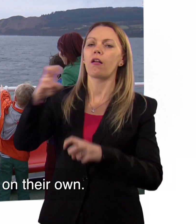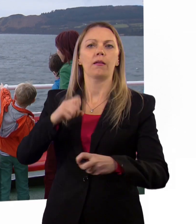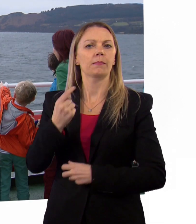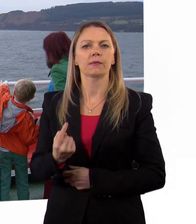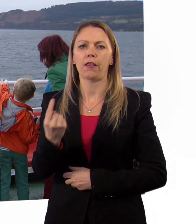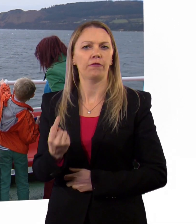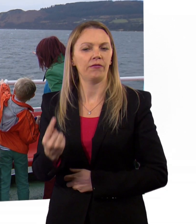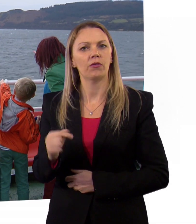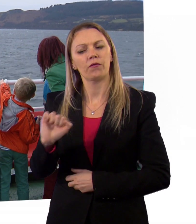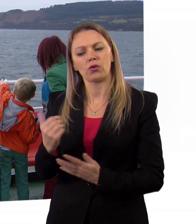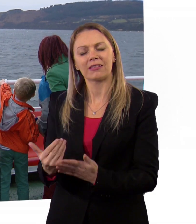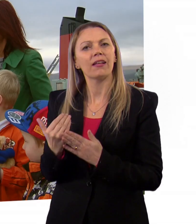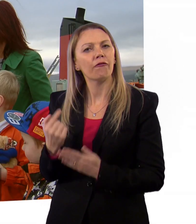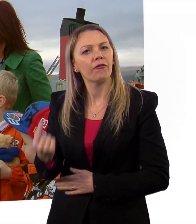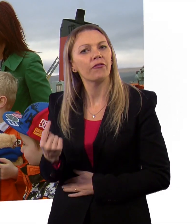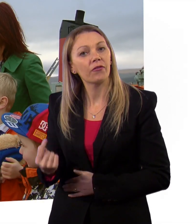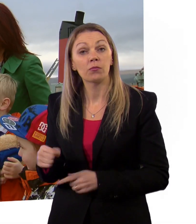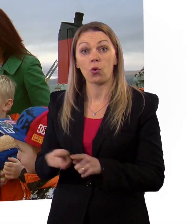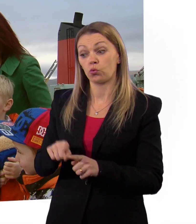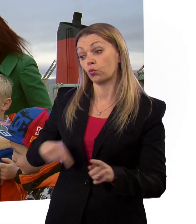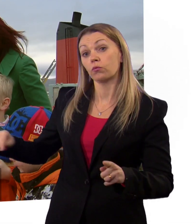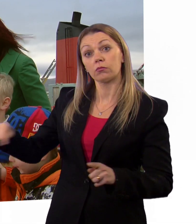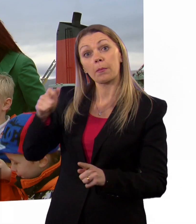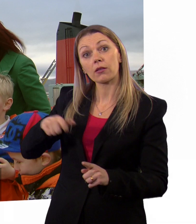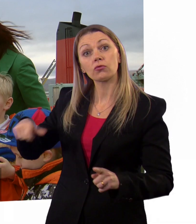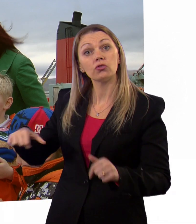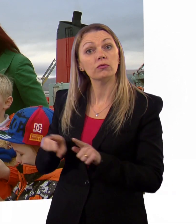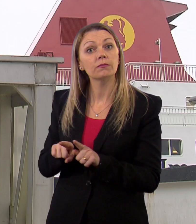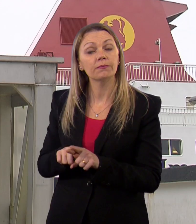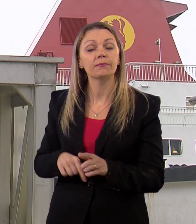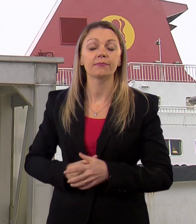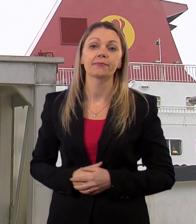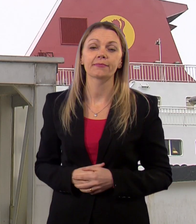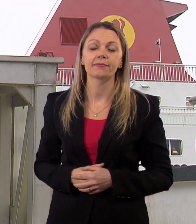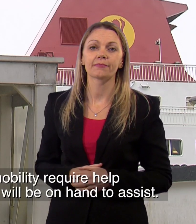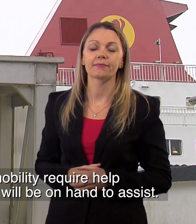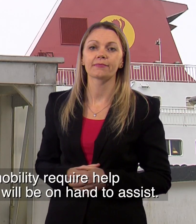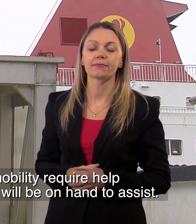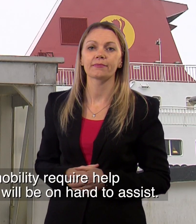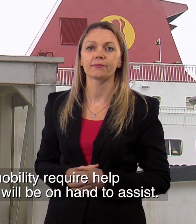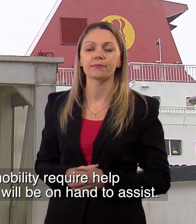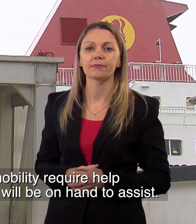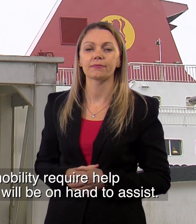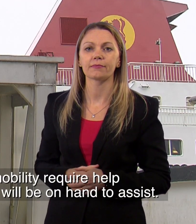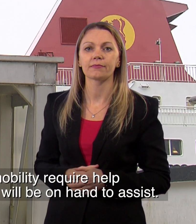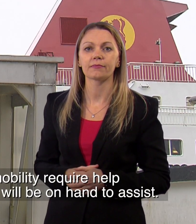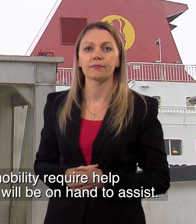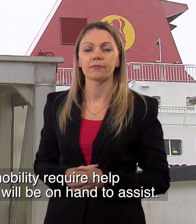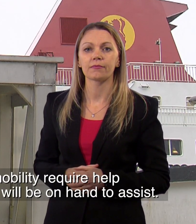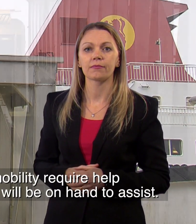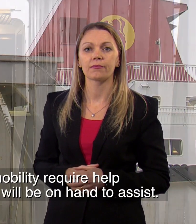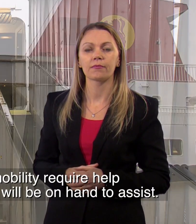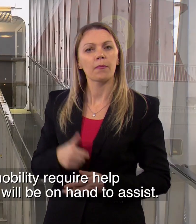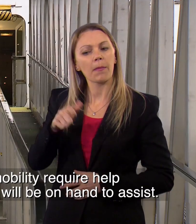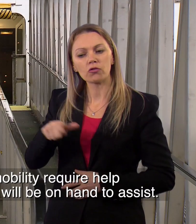own. It's for their own safety and for the comfort of other passengers. You'll thoroughly enjoy it. It's a lovely island. If passengers